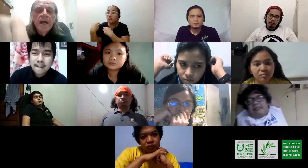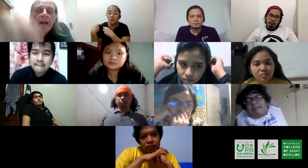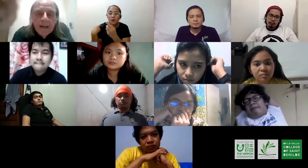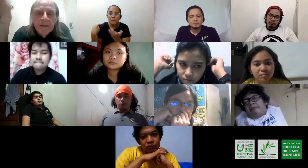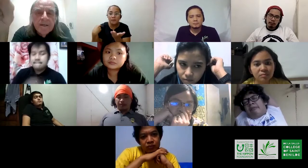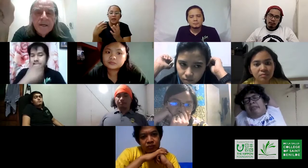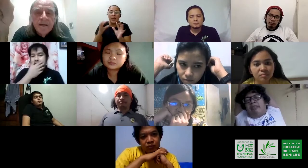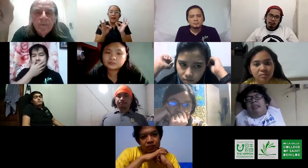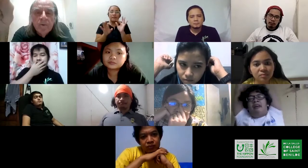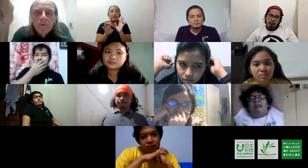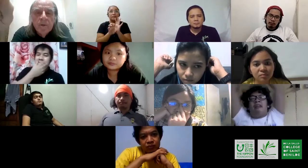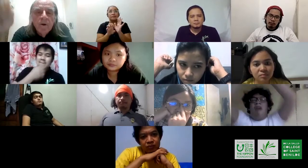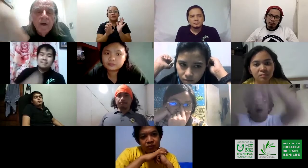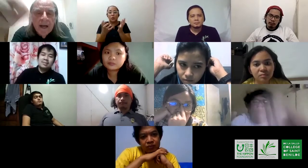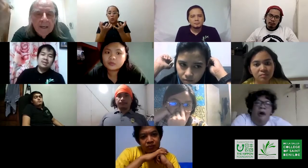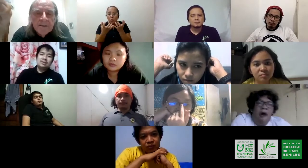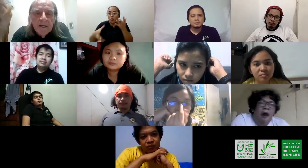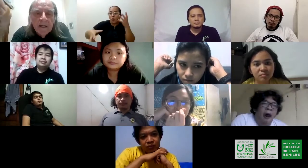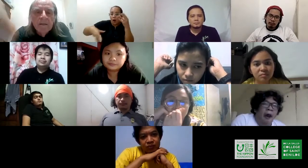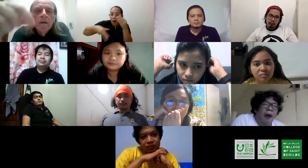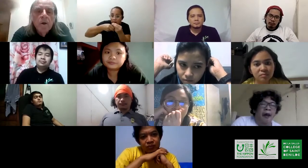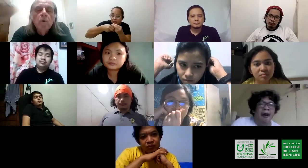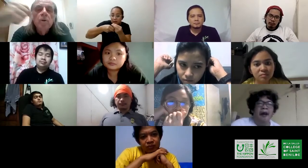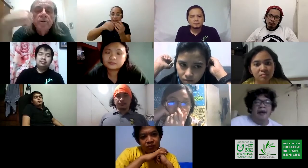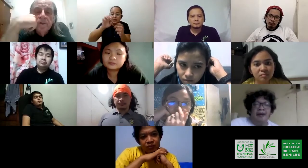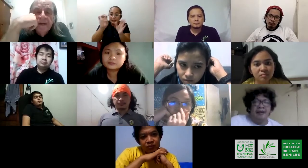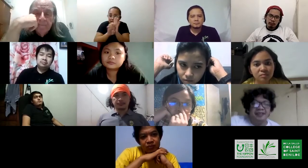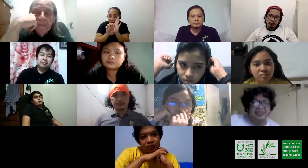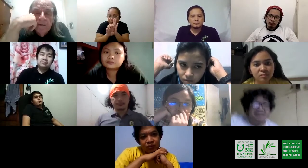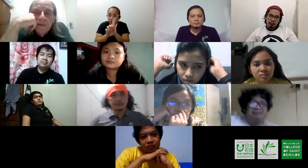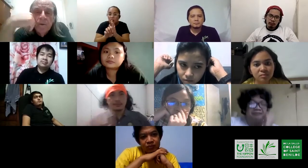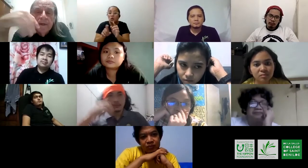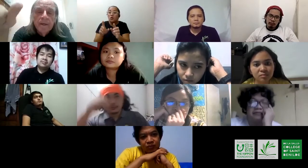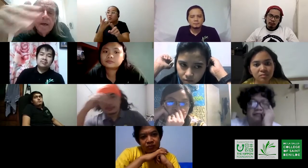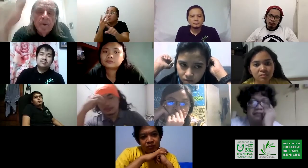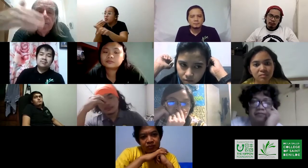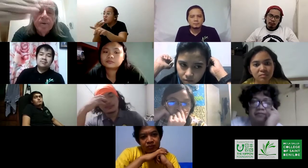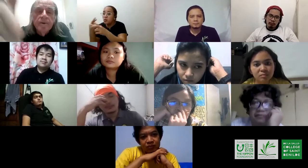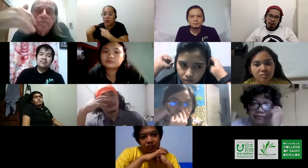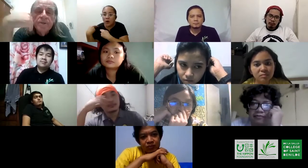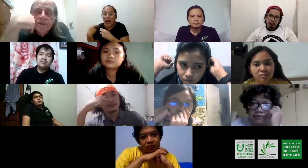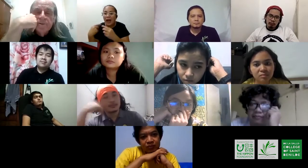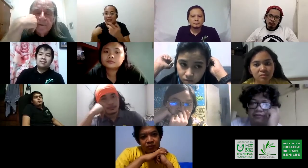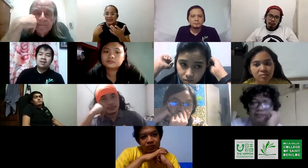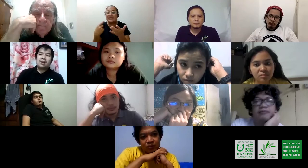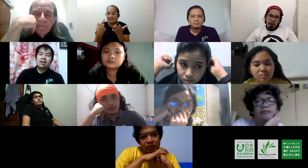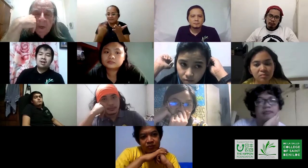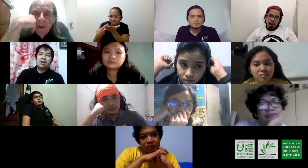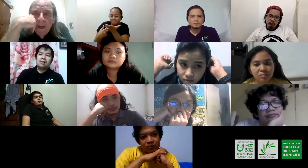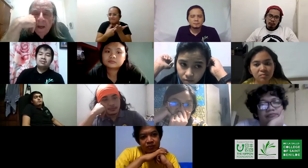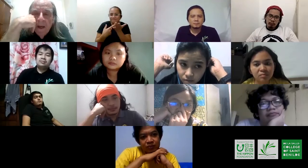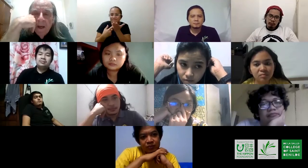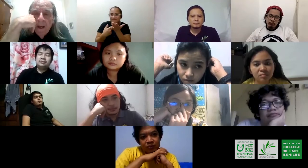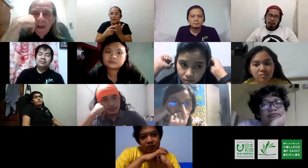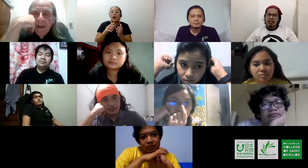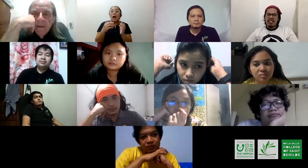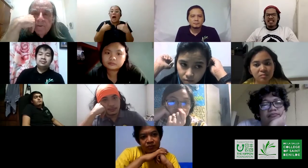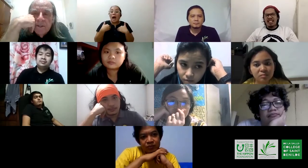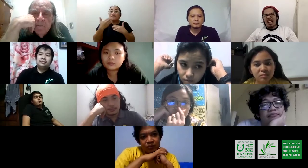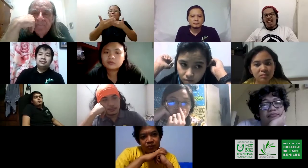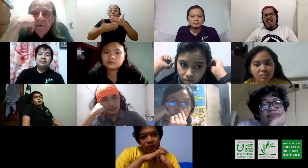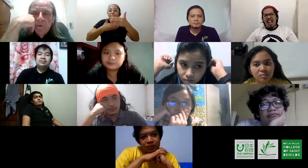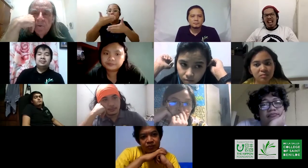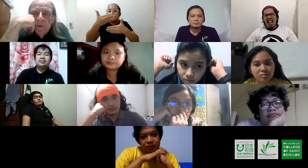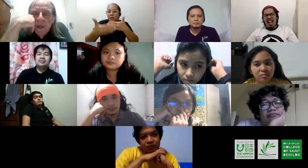to add an example or add a sign, who will do that? So we can come up with a procedure. I